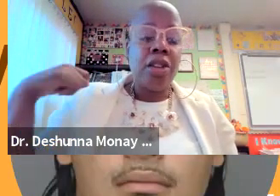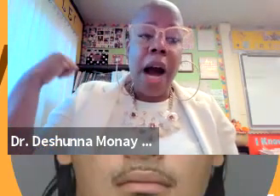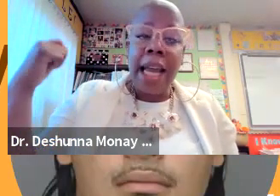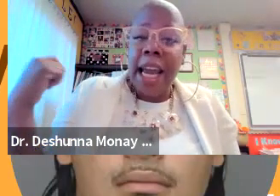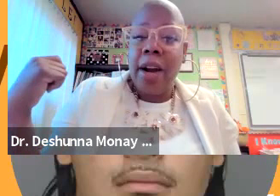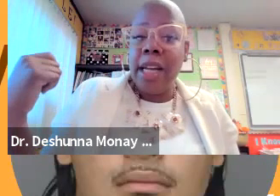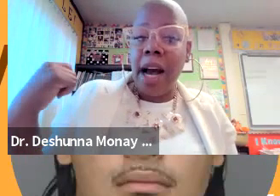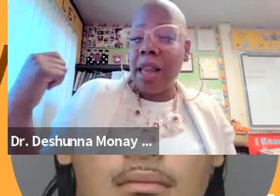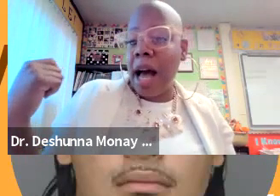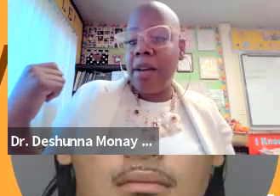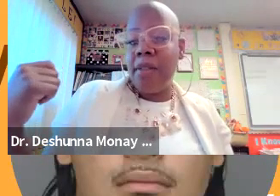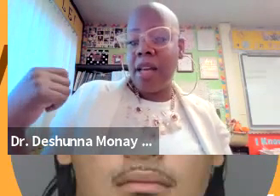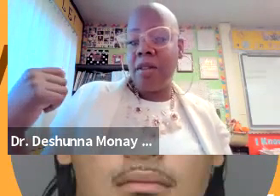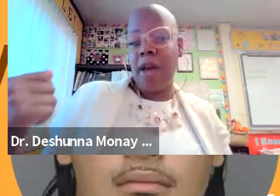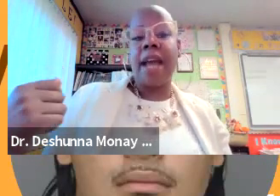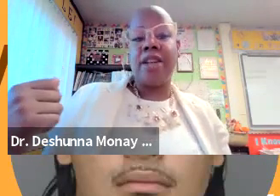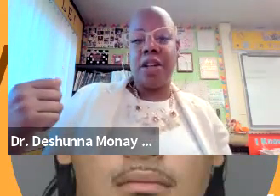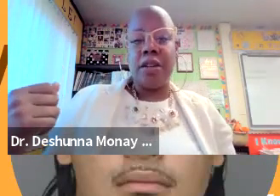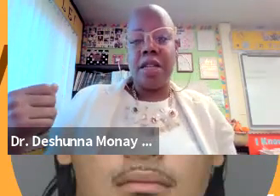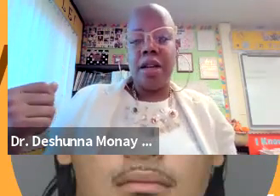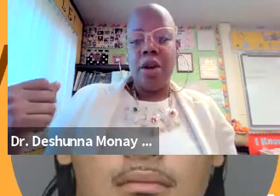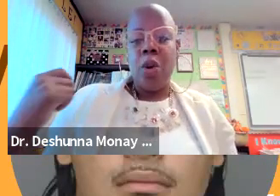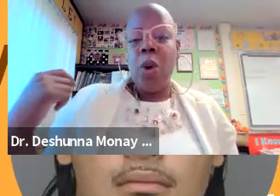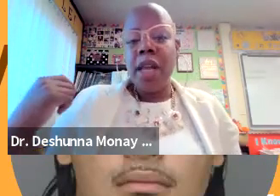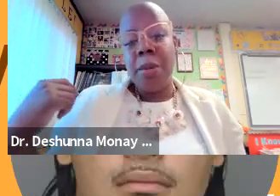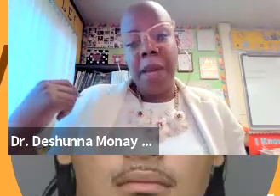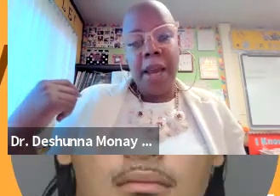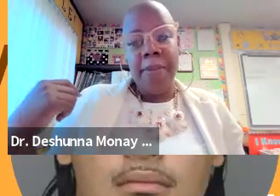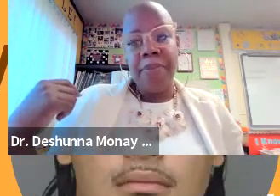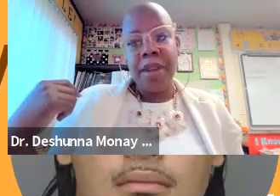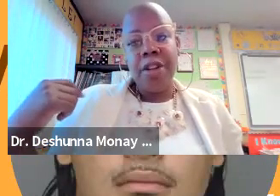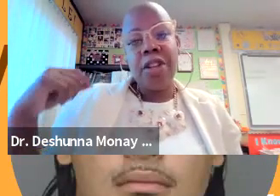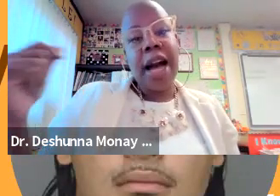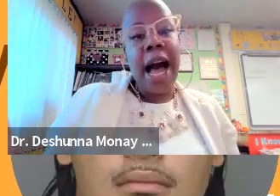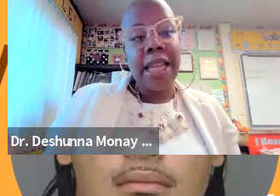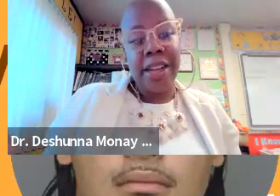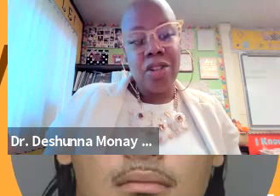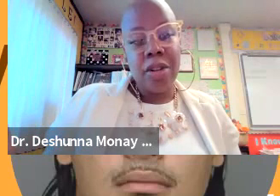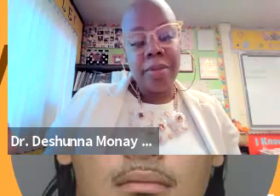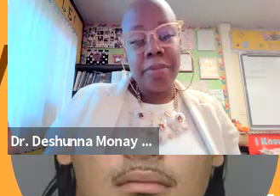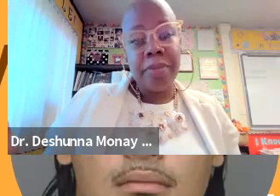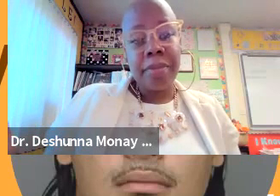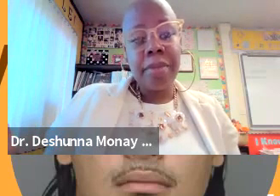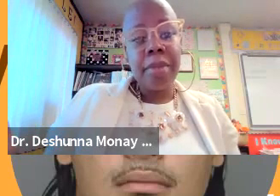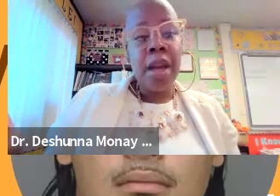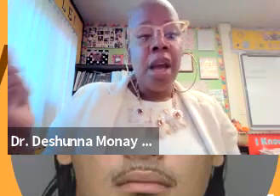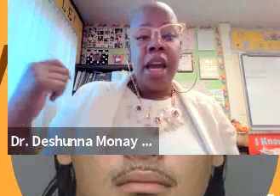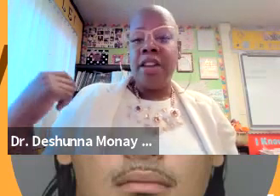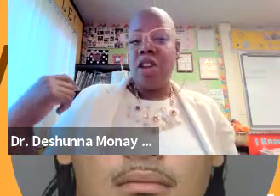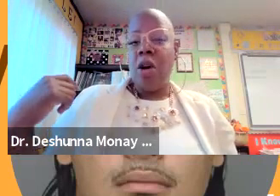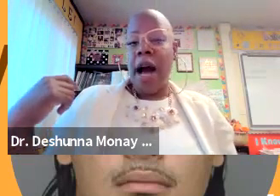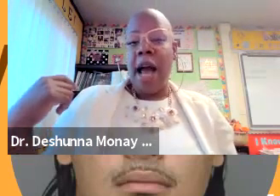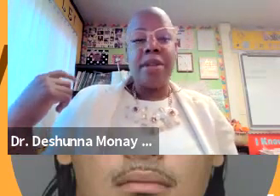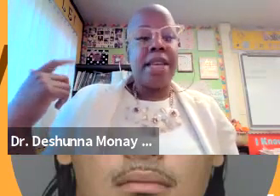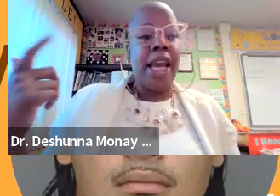18. So I carried a lot of these factors with me to college.